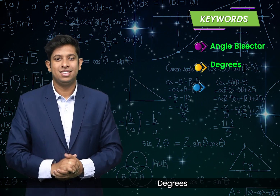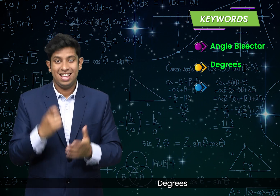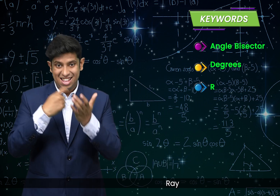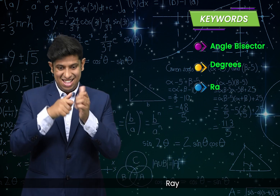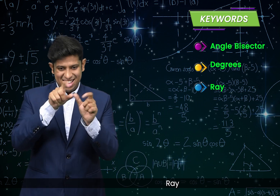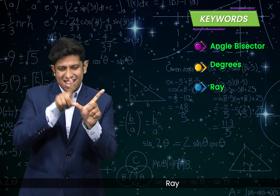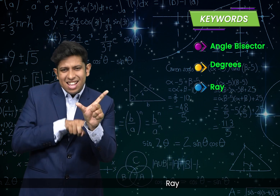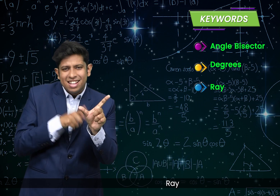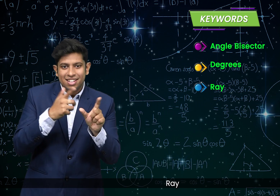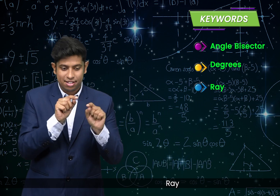ray,